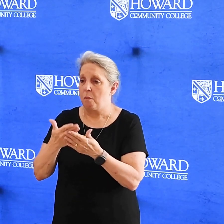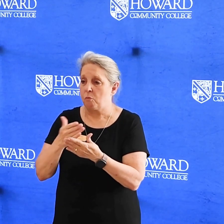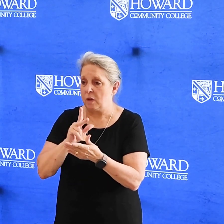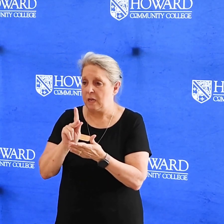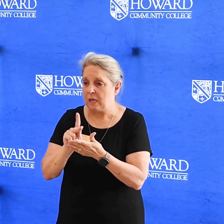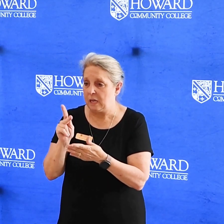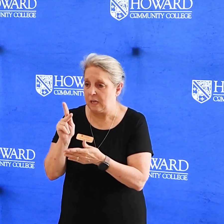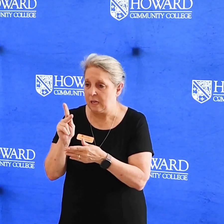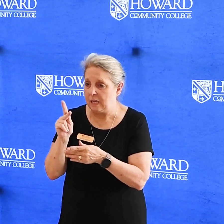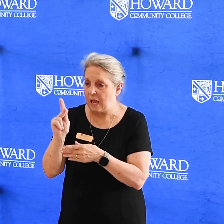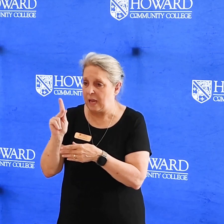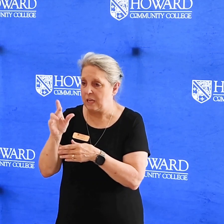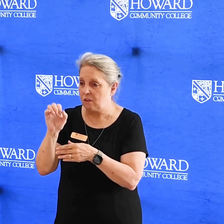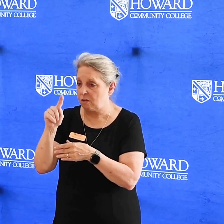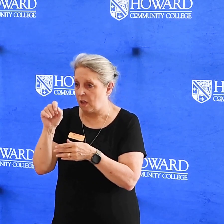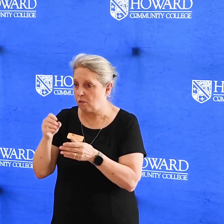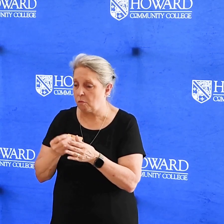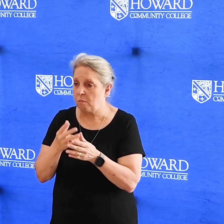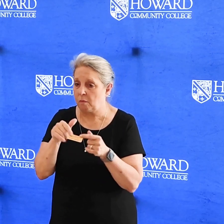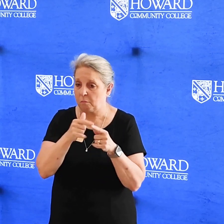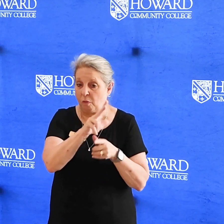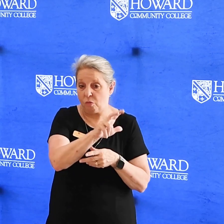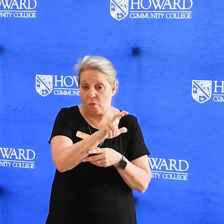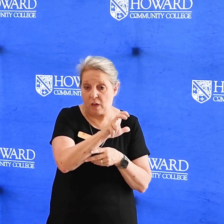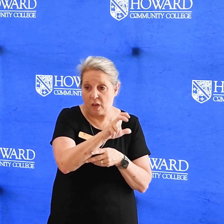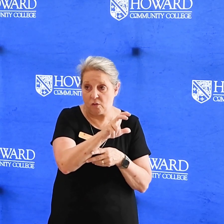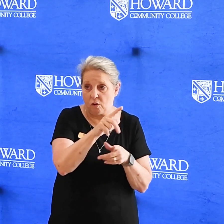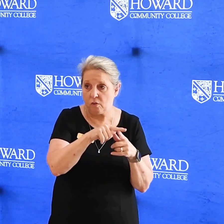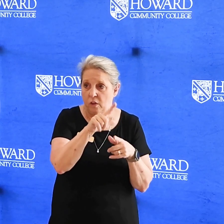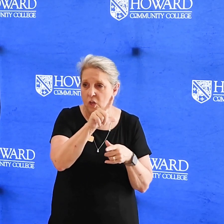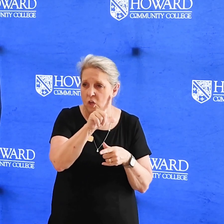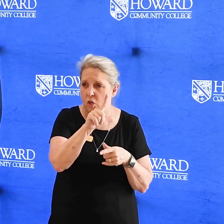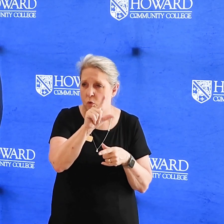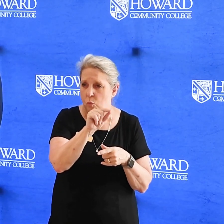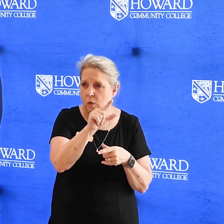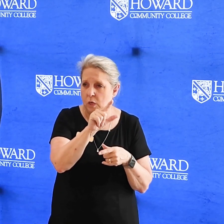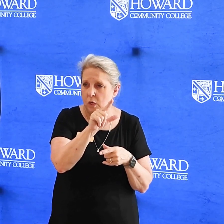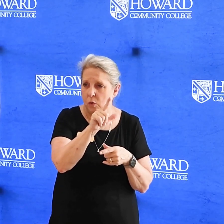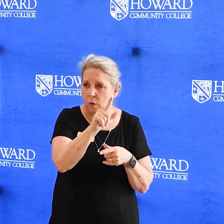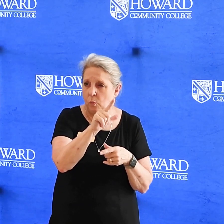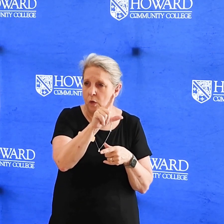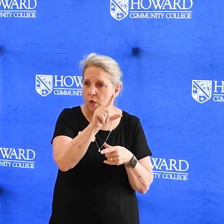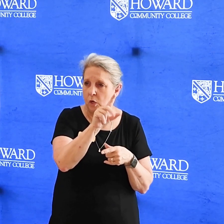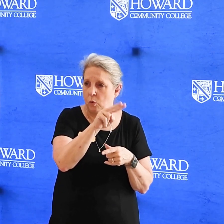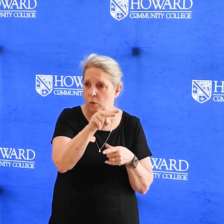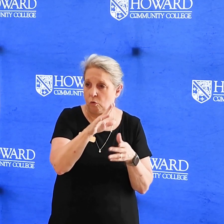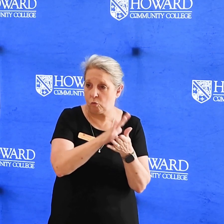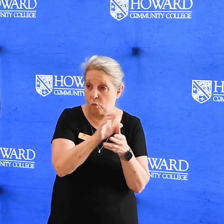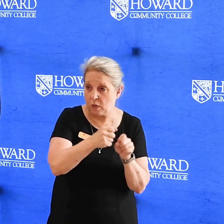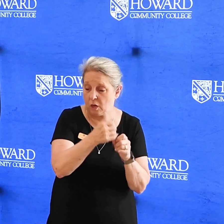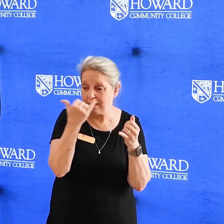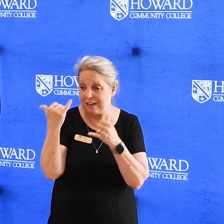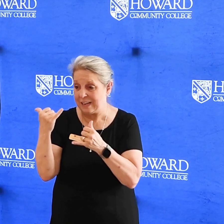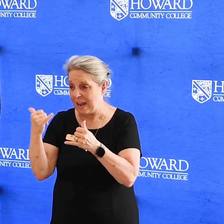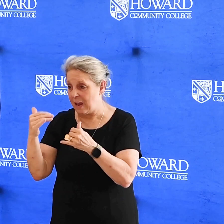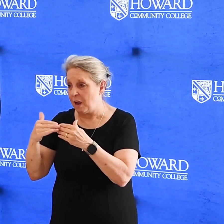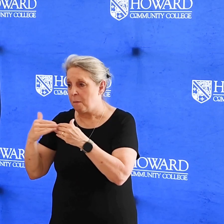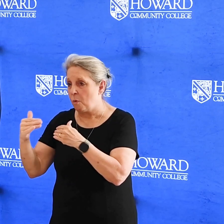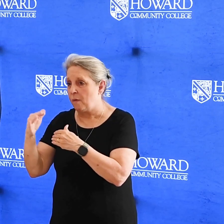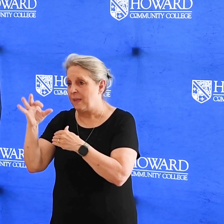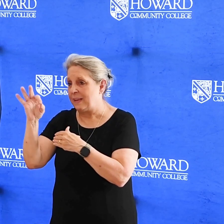grown from approximately 300 in the 21-22 school year to now more